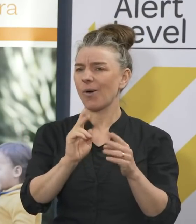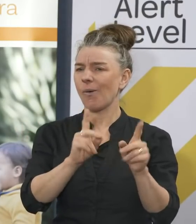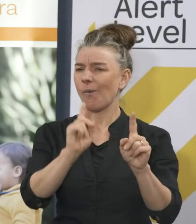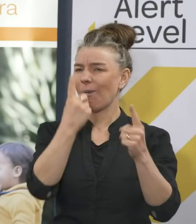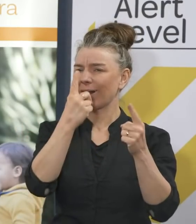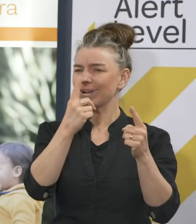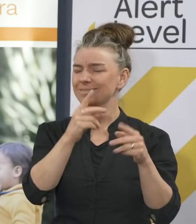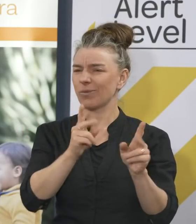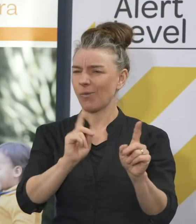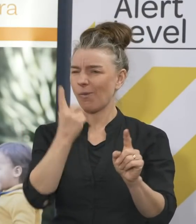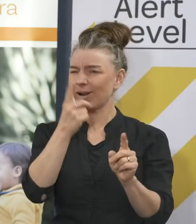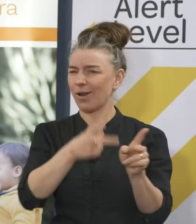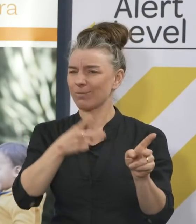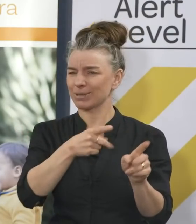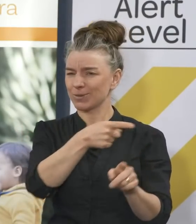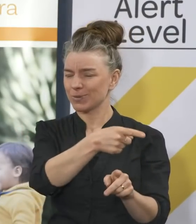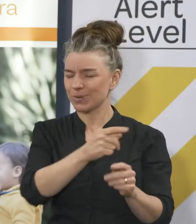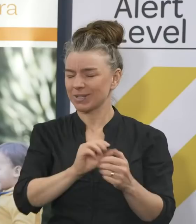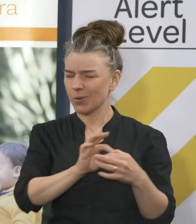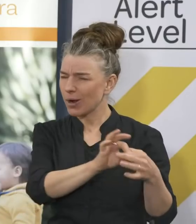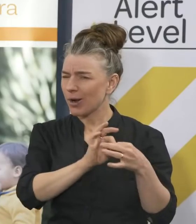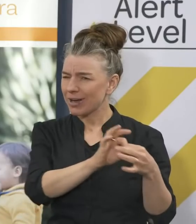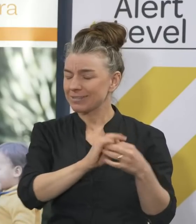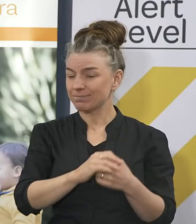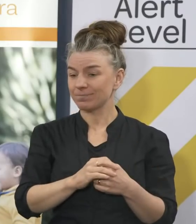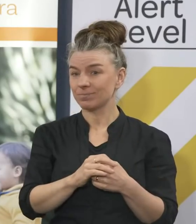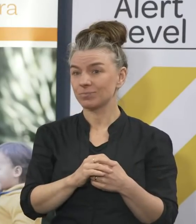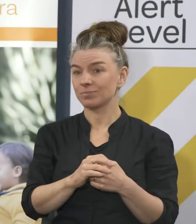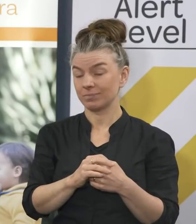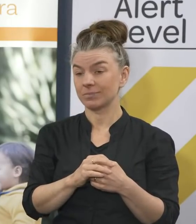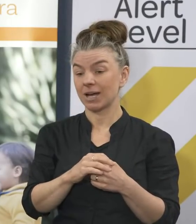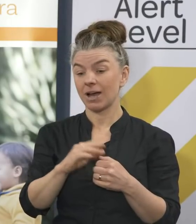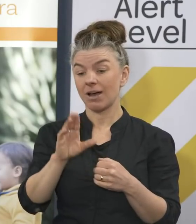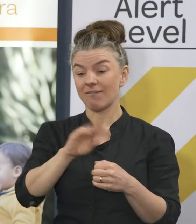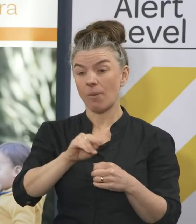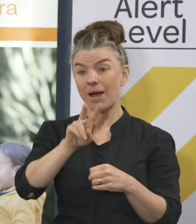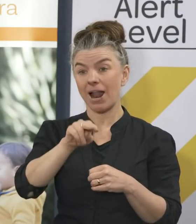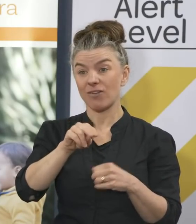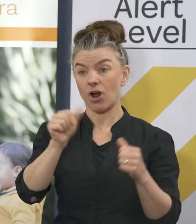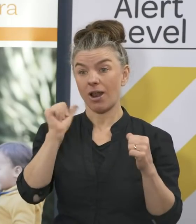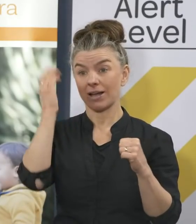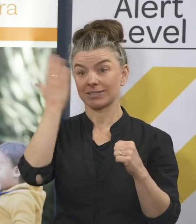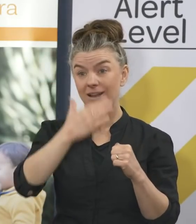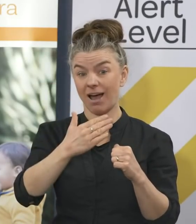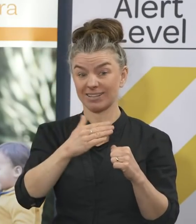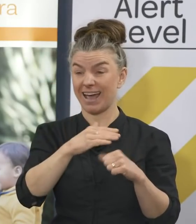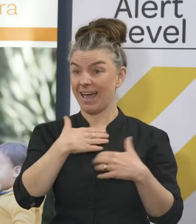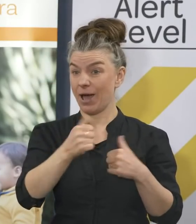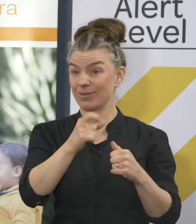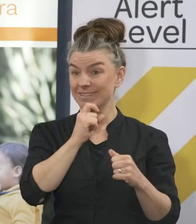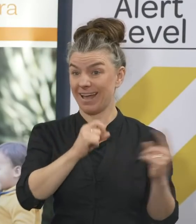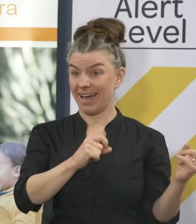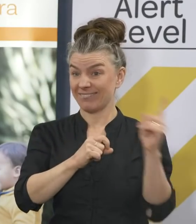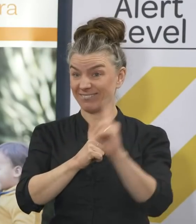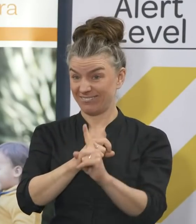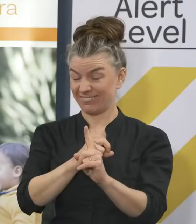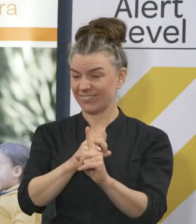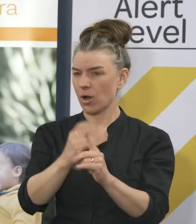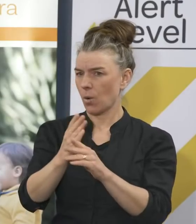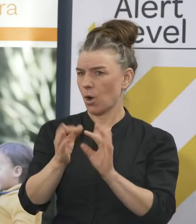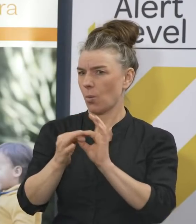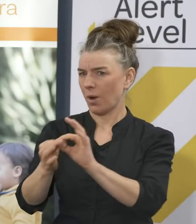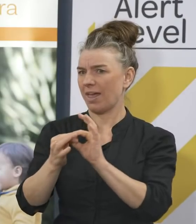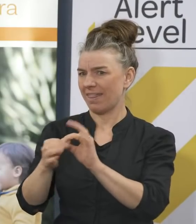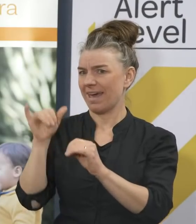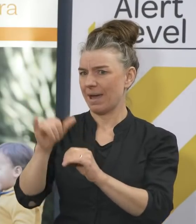a flight that came in 11 o'clock last night, we've had someone at the border working with customs to get the